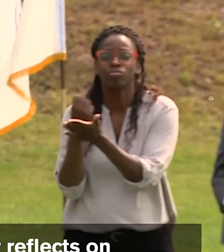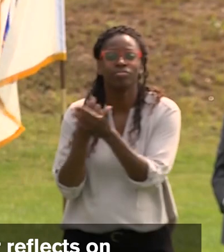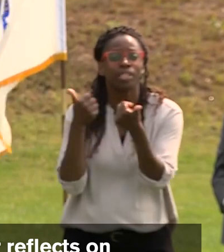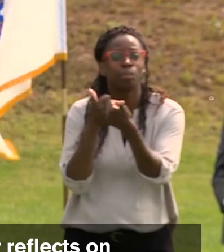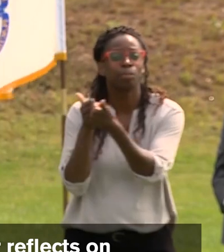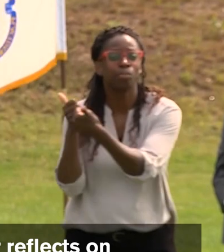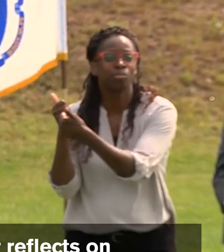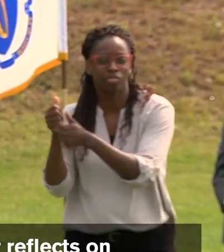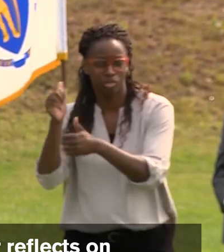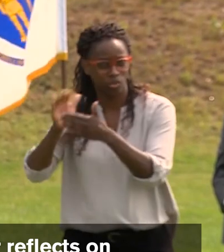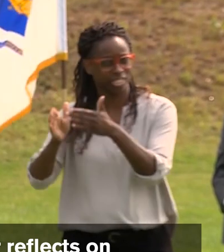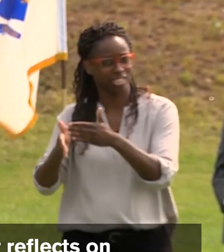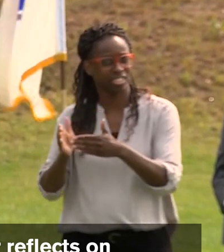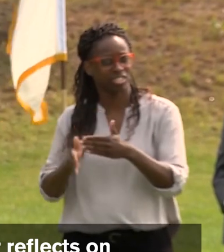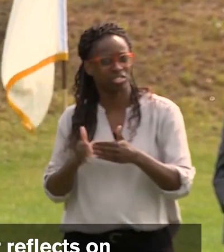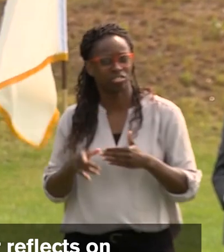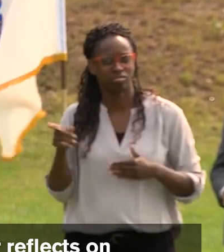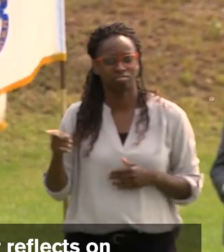And